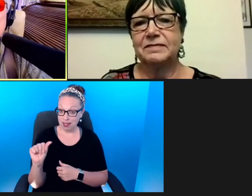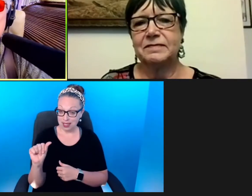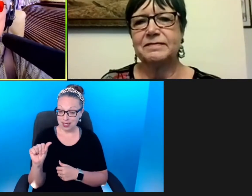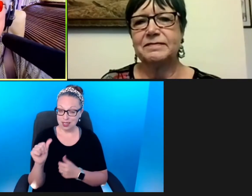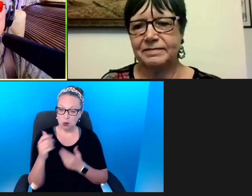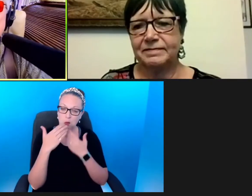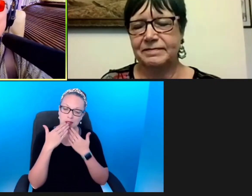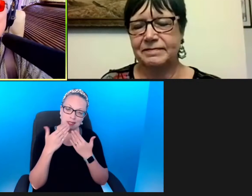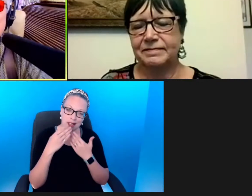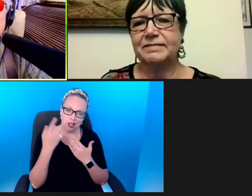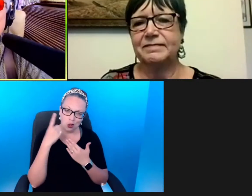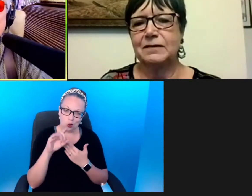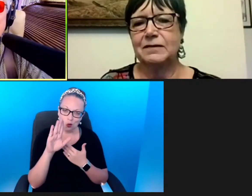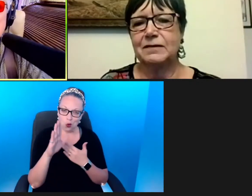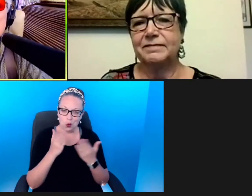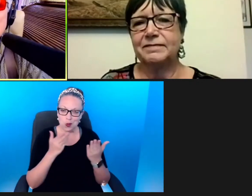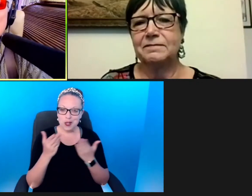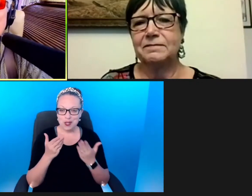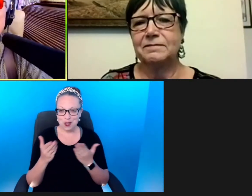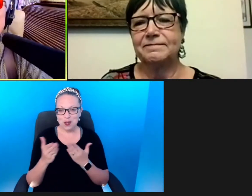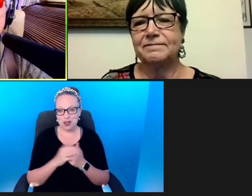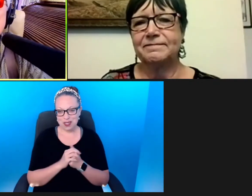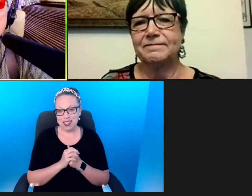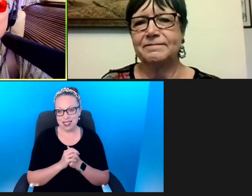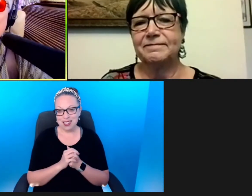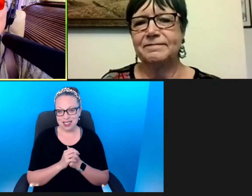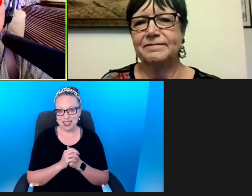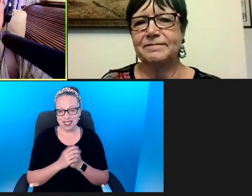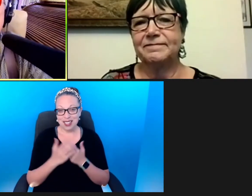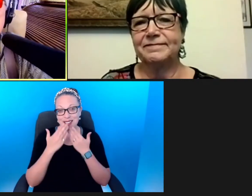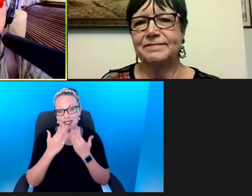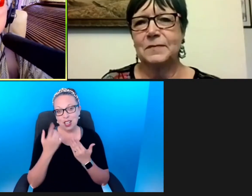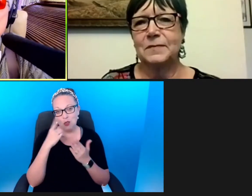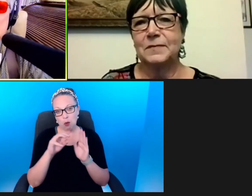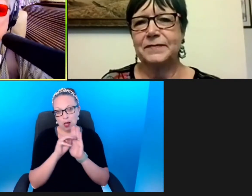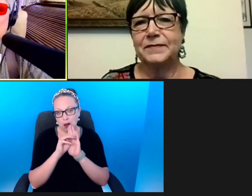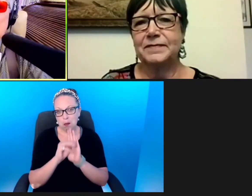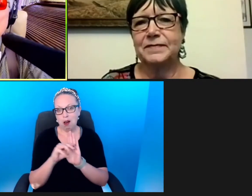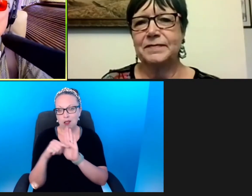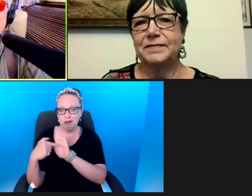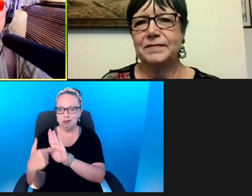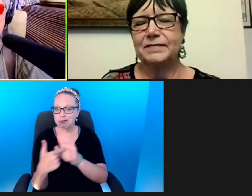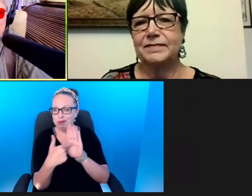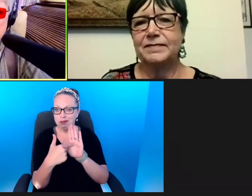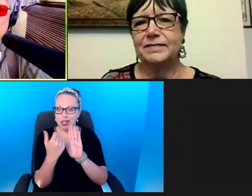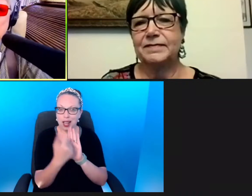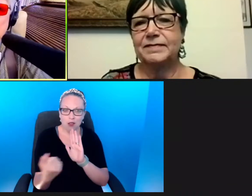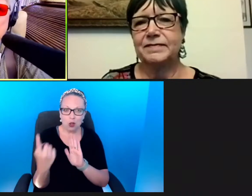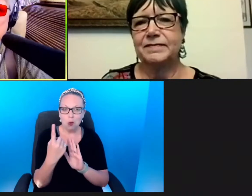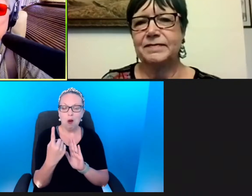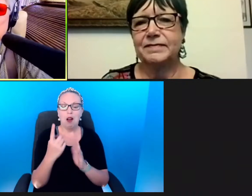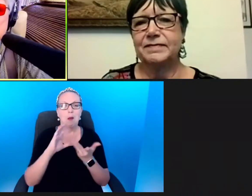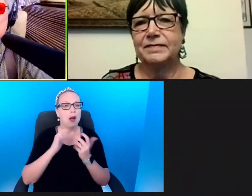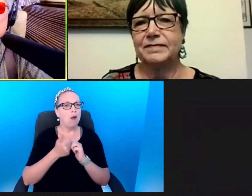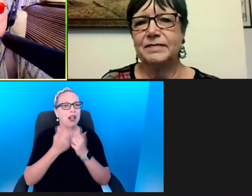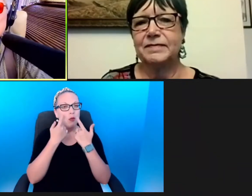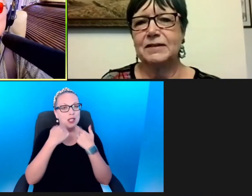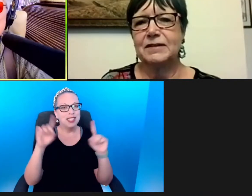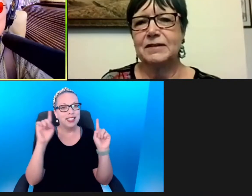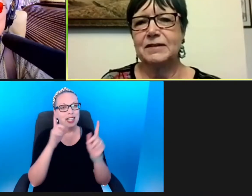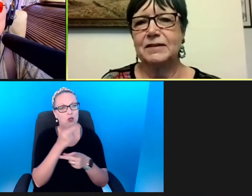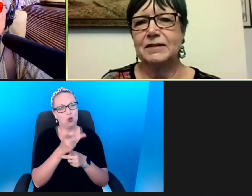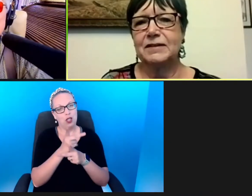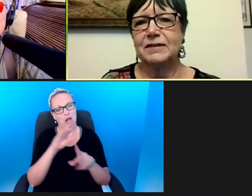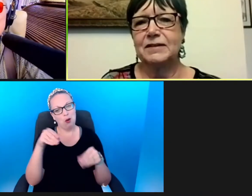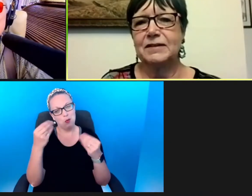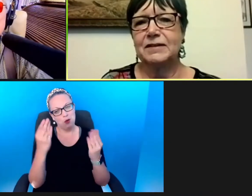your service, and Yes. and thank you for being a model for the rest of us about being an effective caregiver.